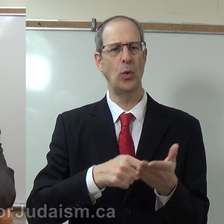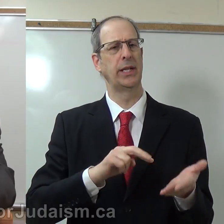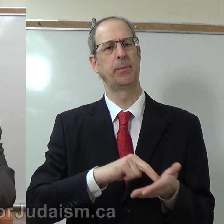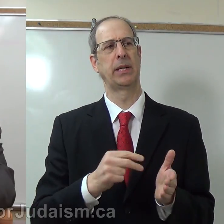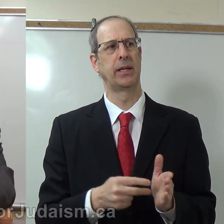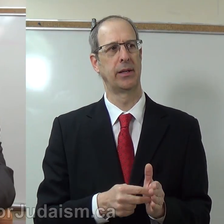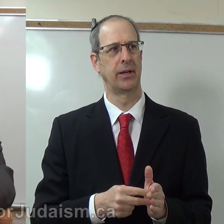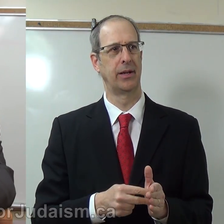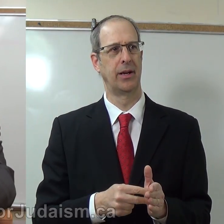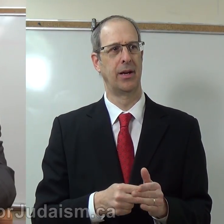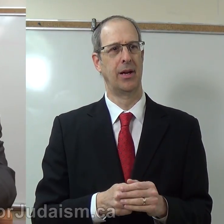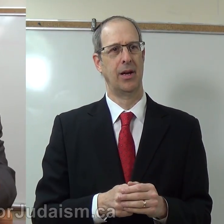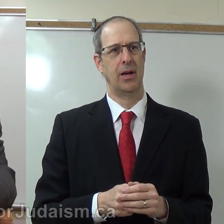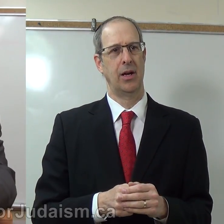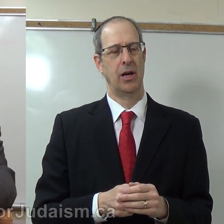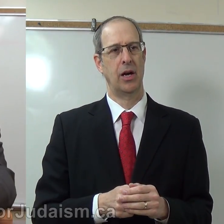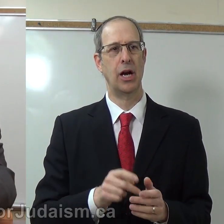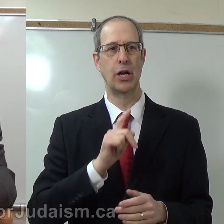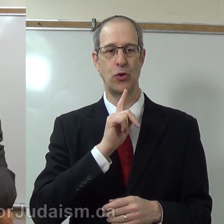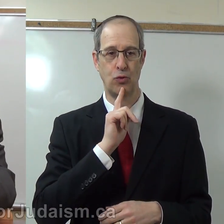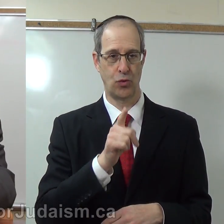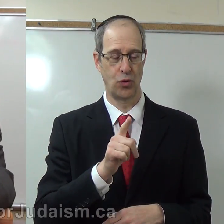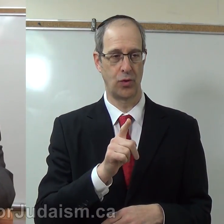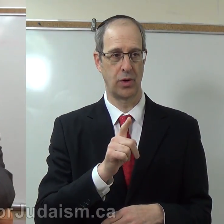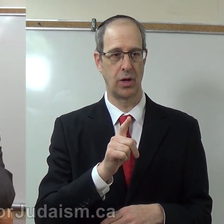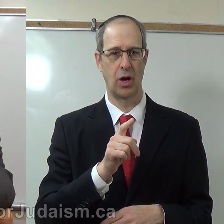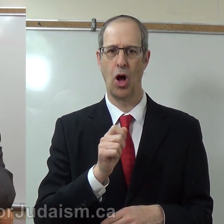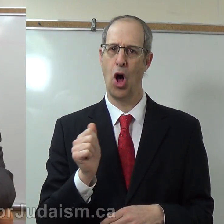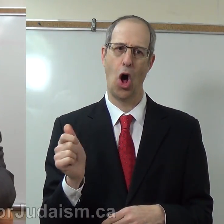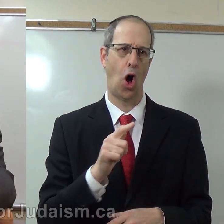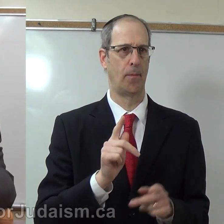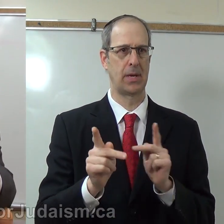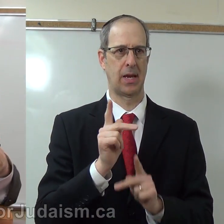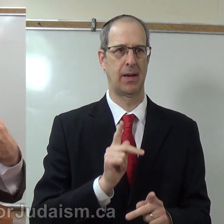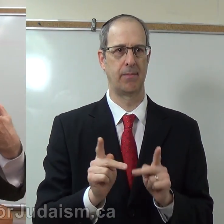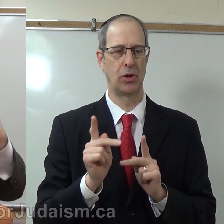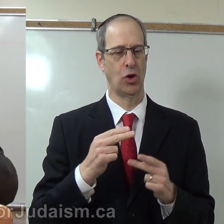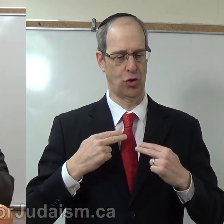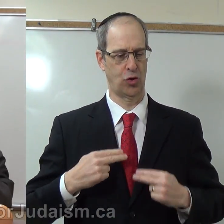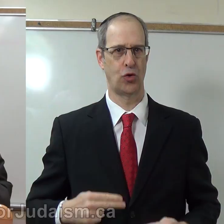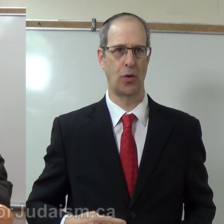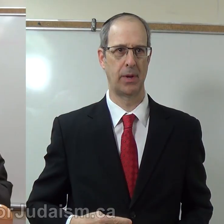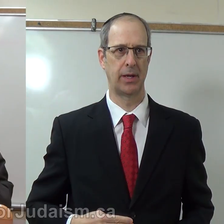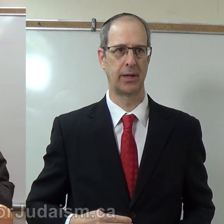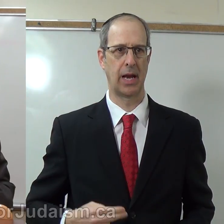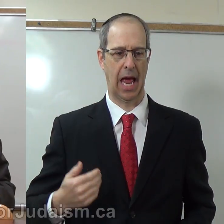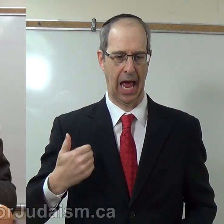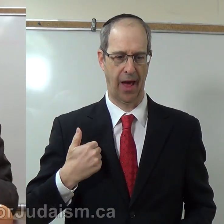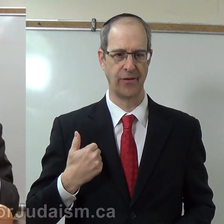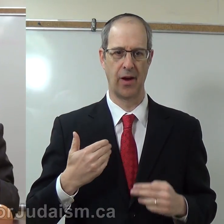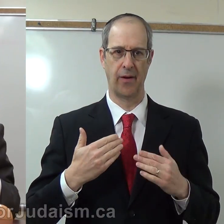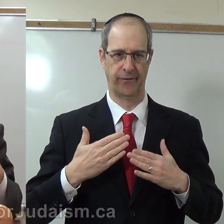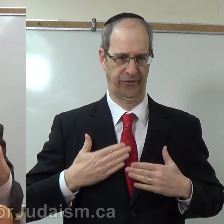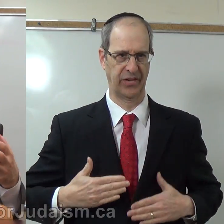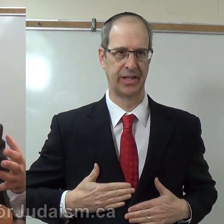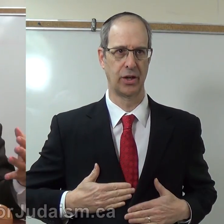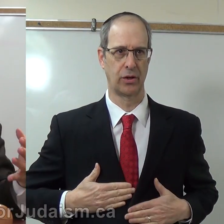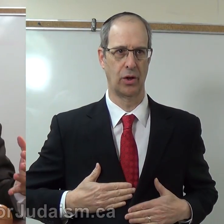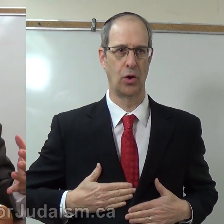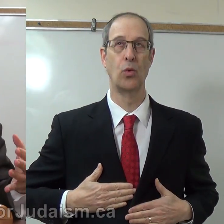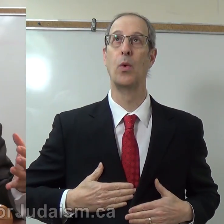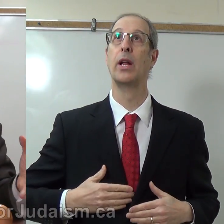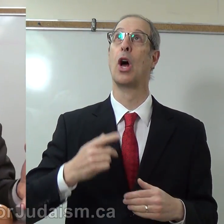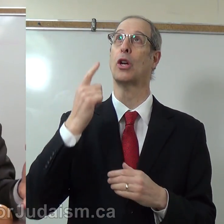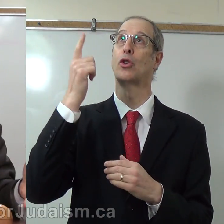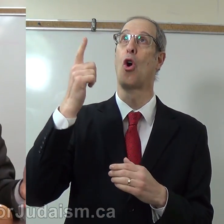mean? The truth is that every human being is physical. When God